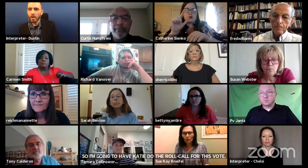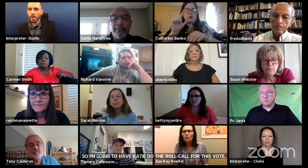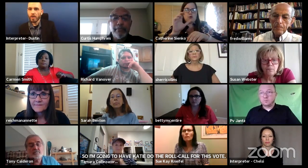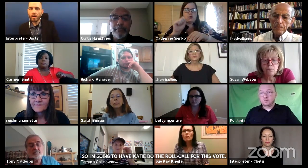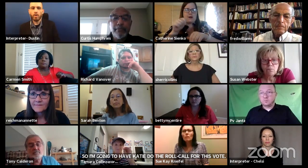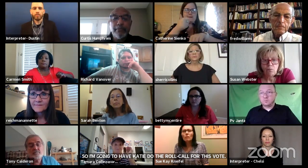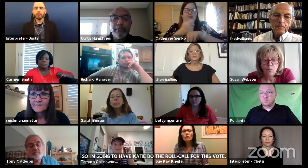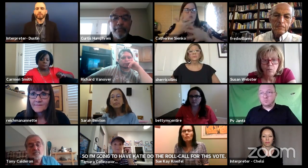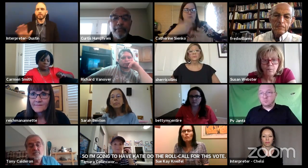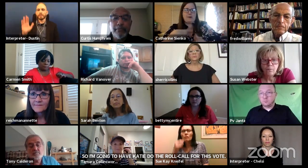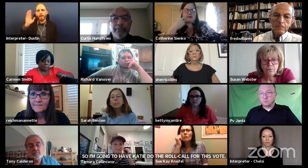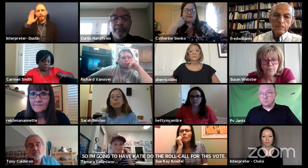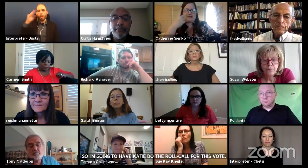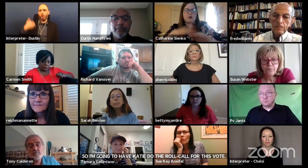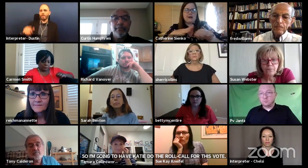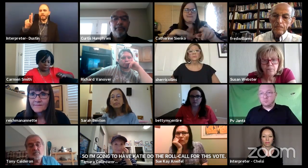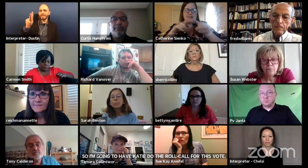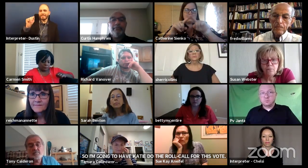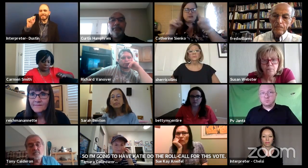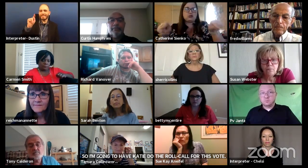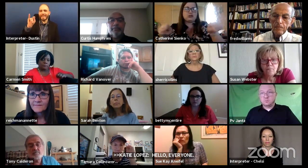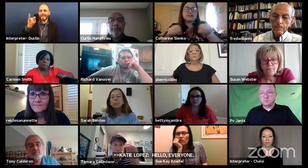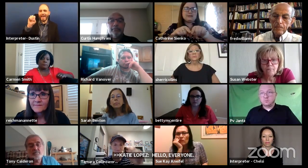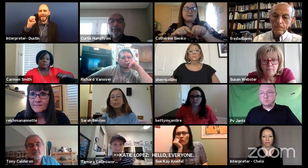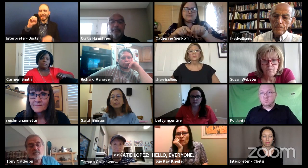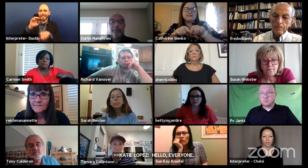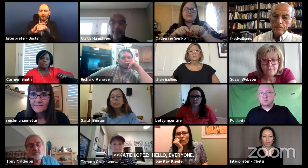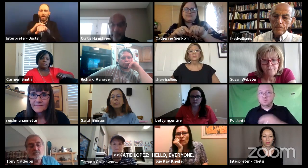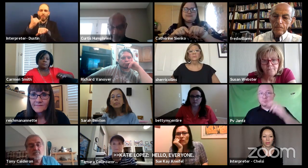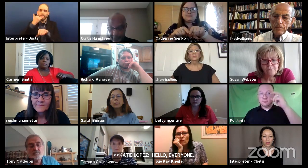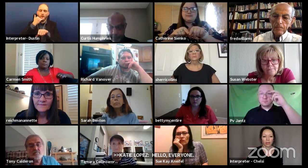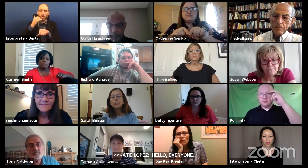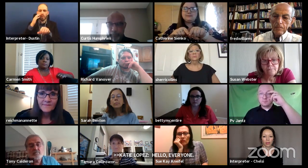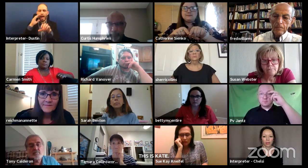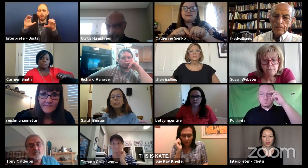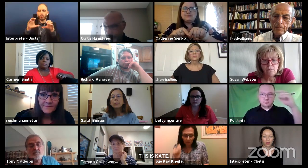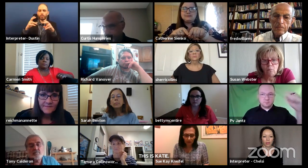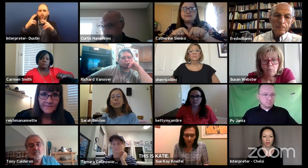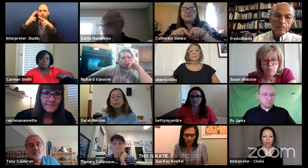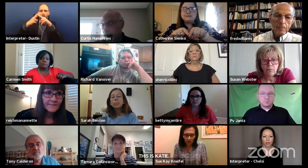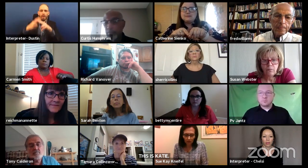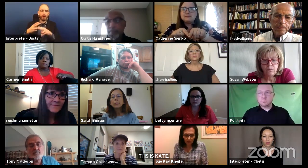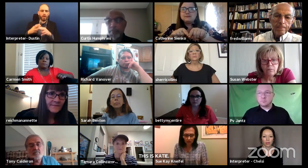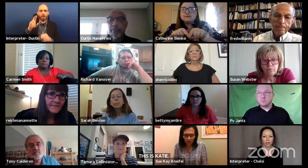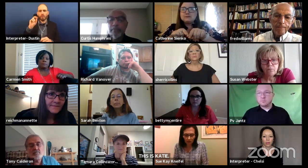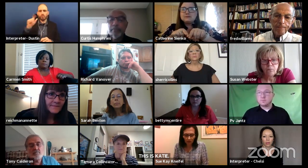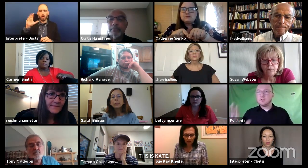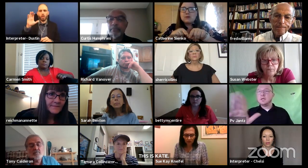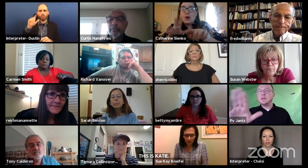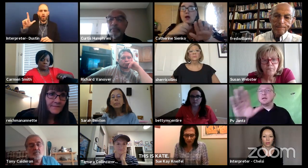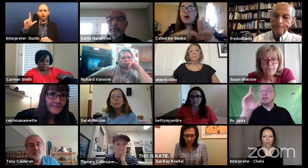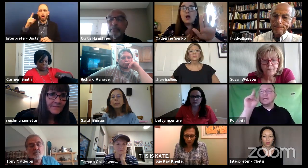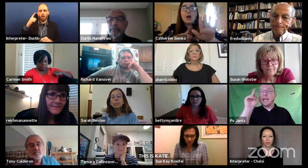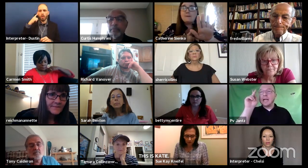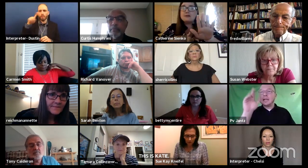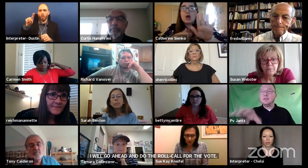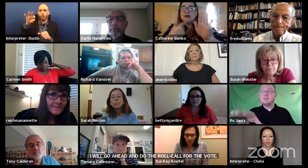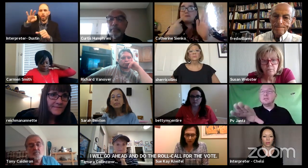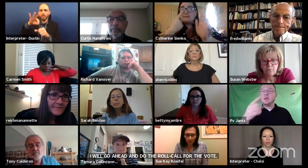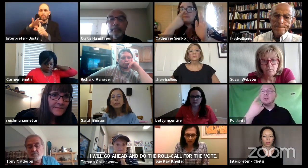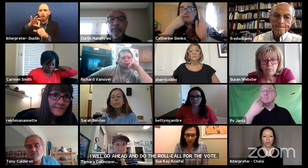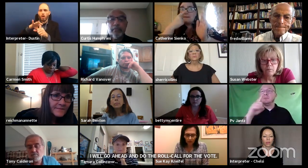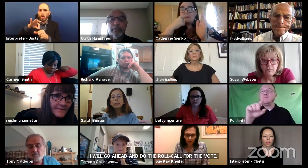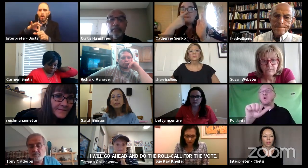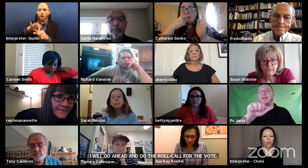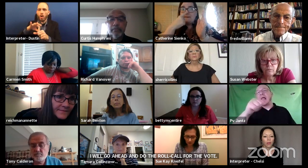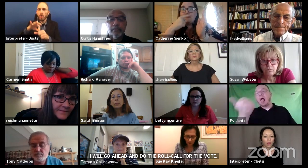Hello, everyone. This is Katie. I will go ahead and do the roll call for the vote. You could just give me one moment